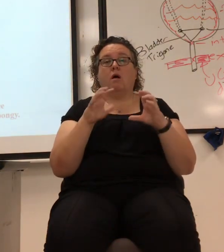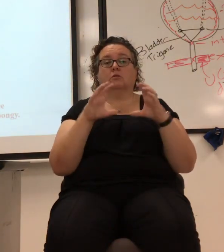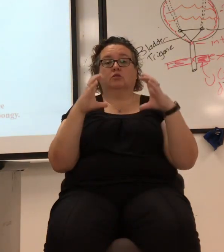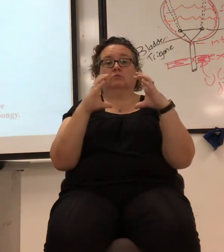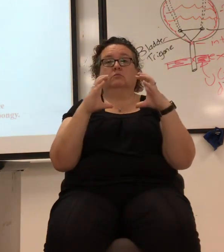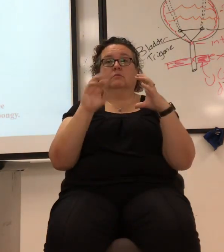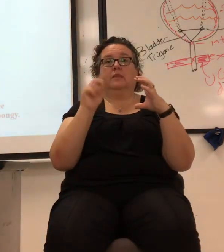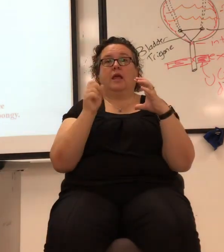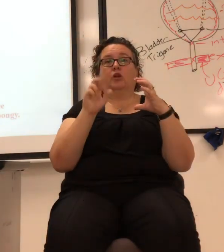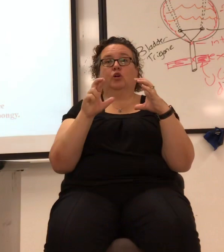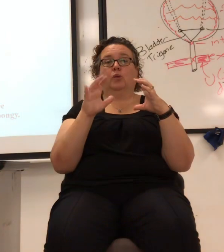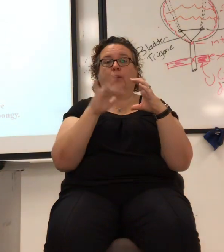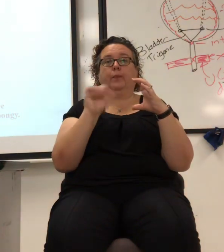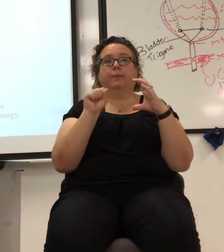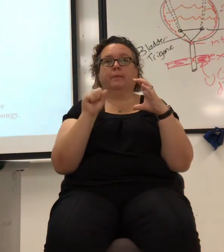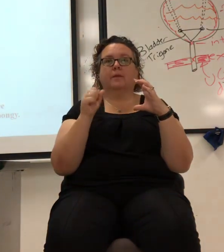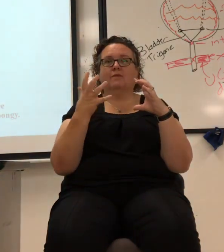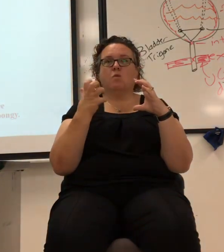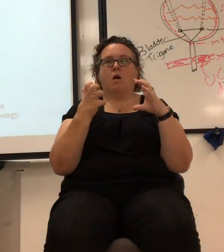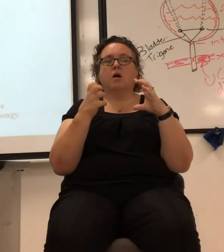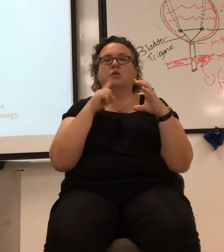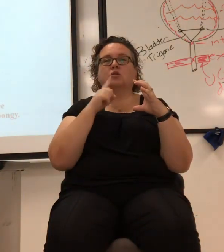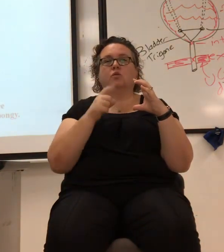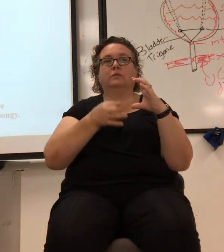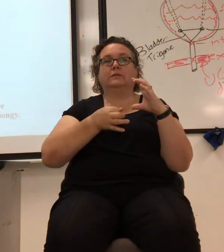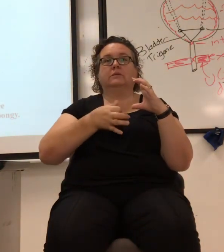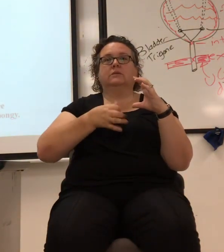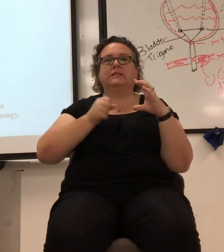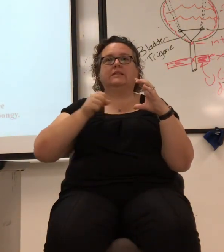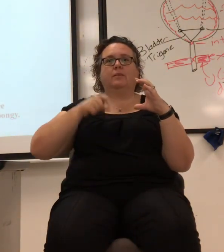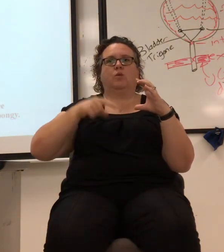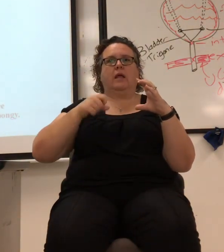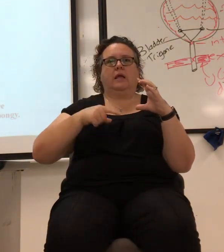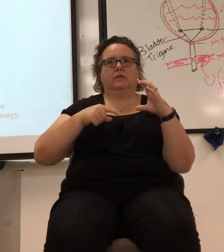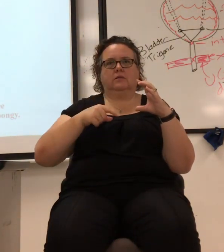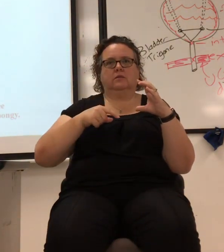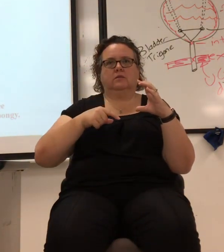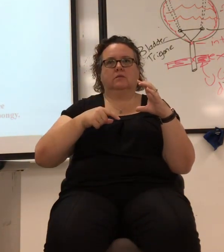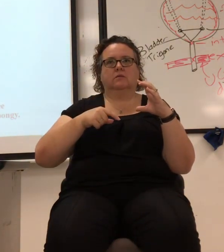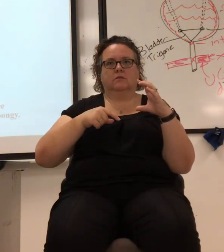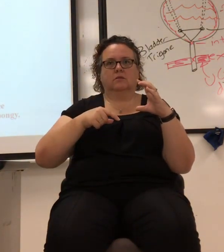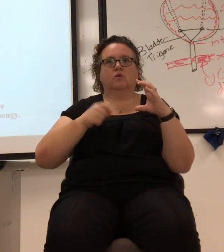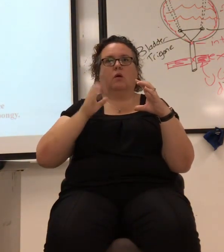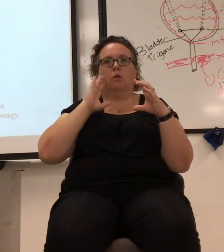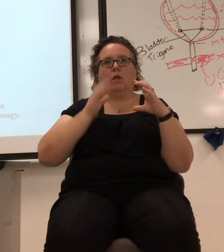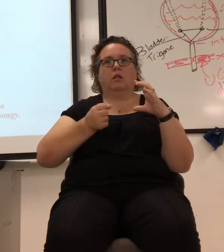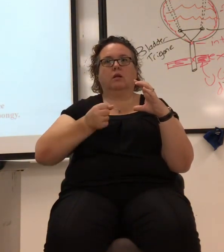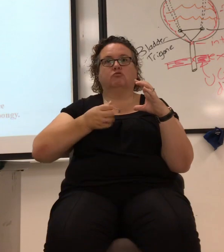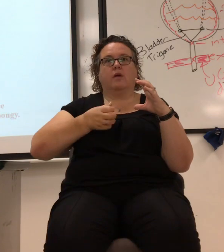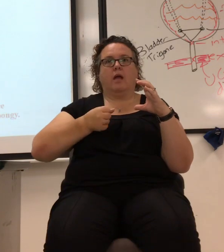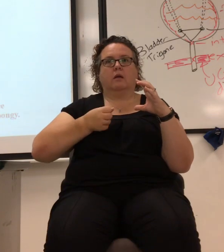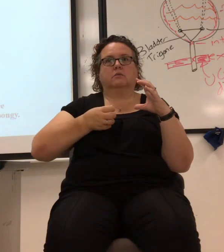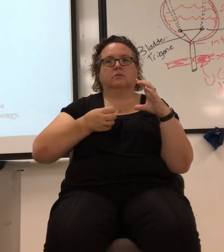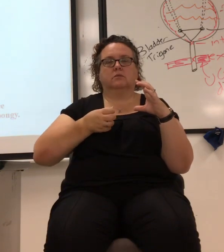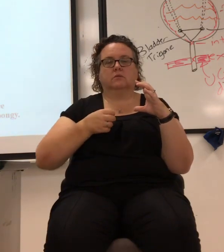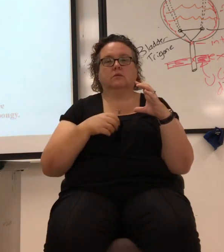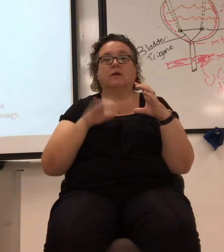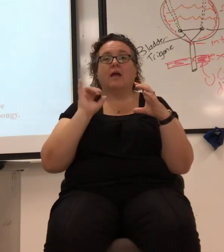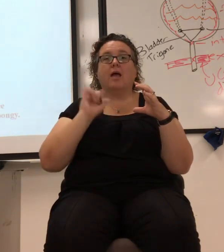sphincters contract, they keep the urethra tight. They keep it shut so it doesn't dribble out.